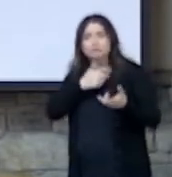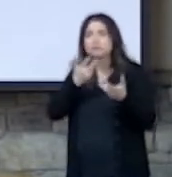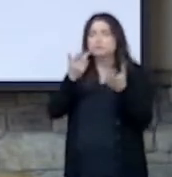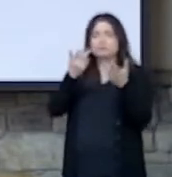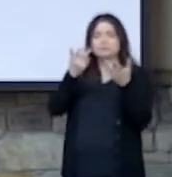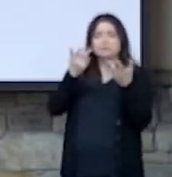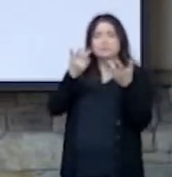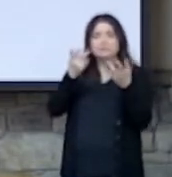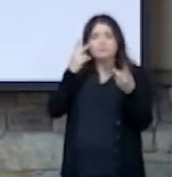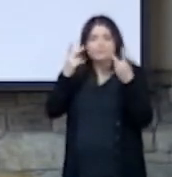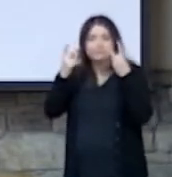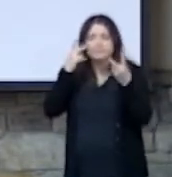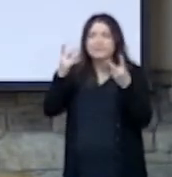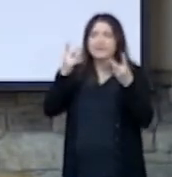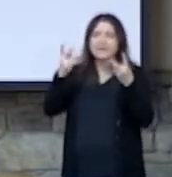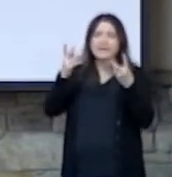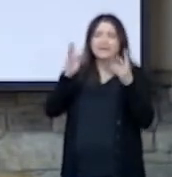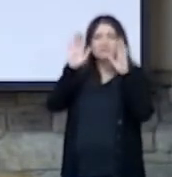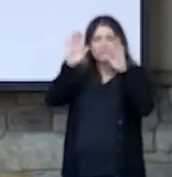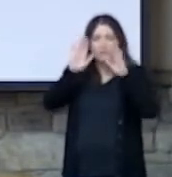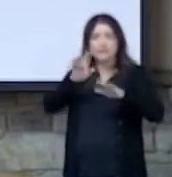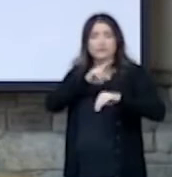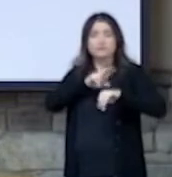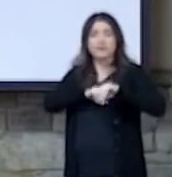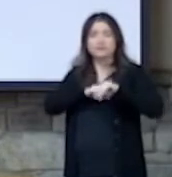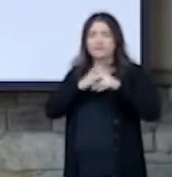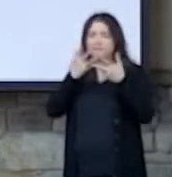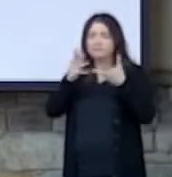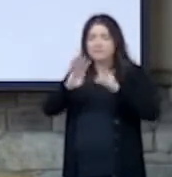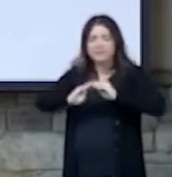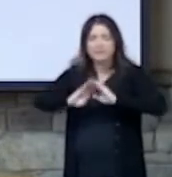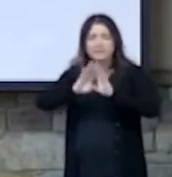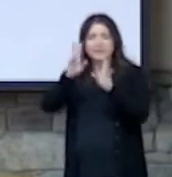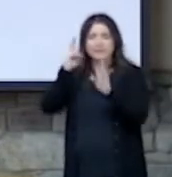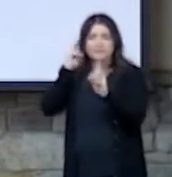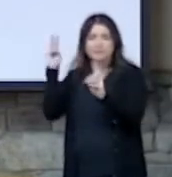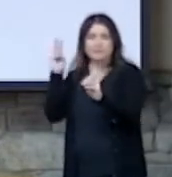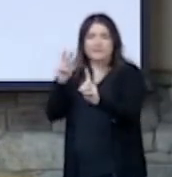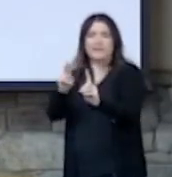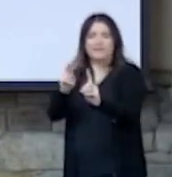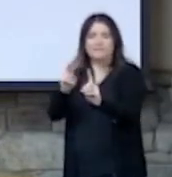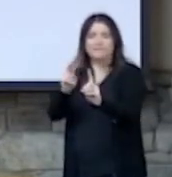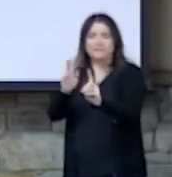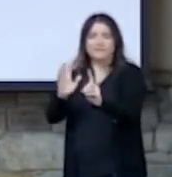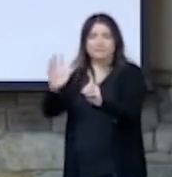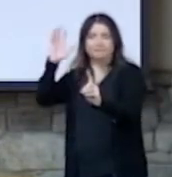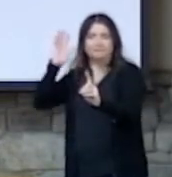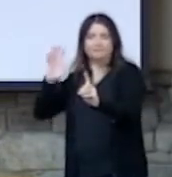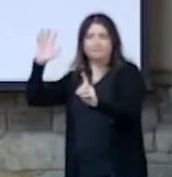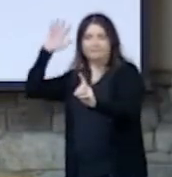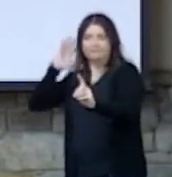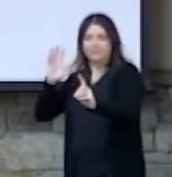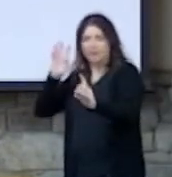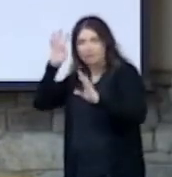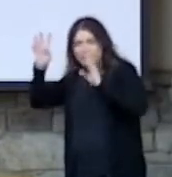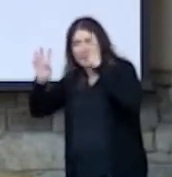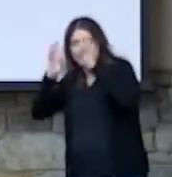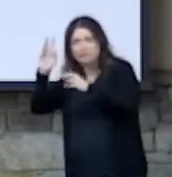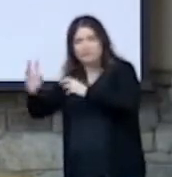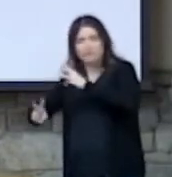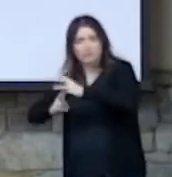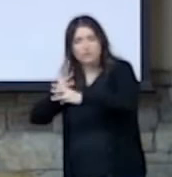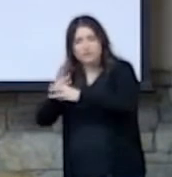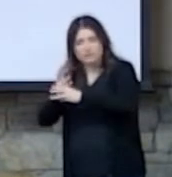and divine nature, have been clearly perceived ever since the creation of the world in the things that